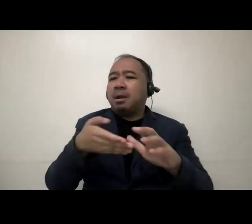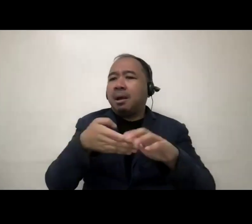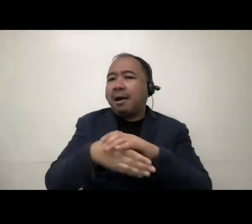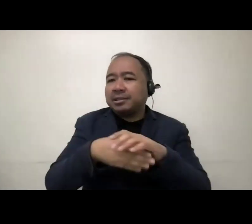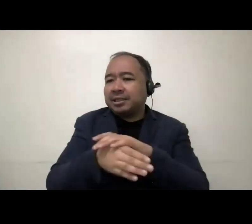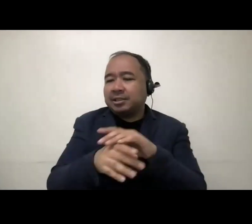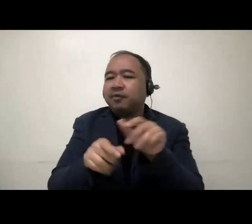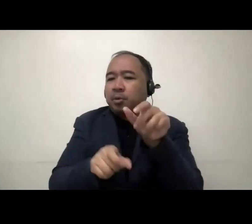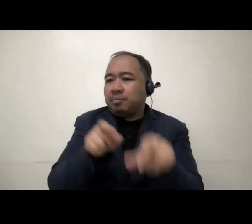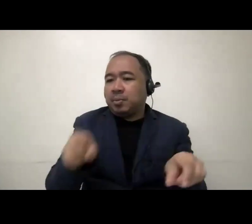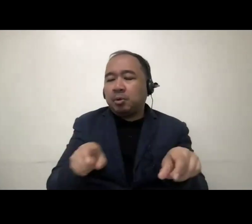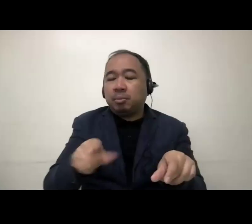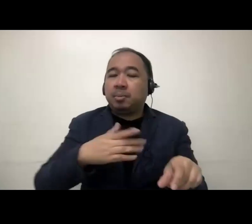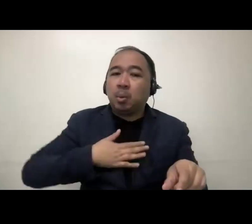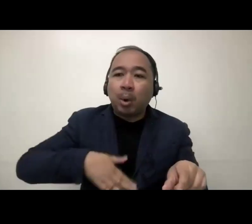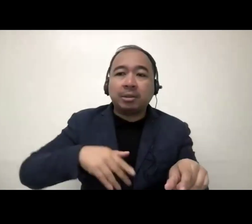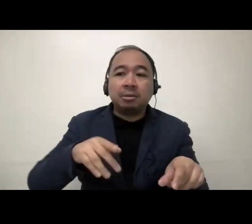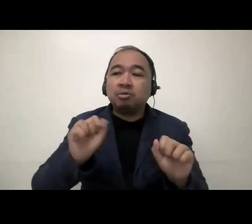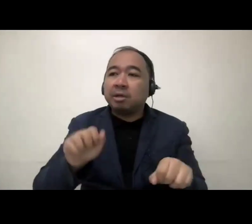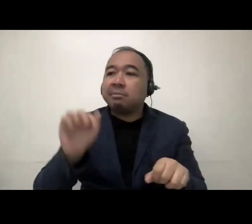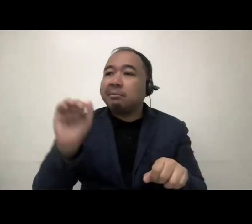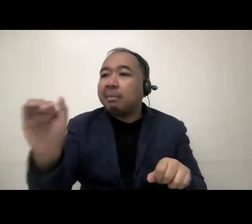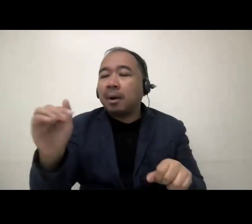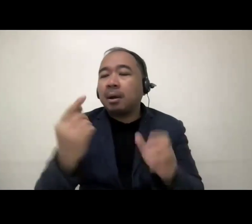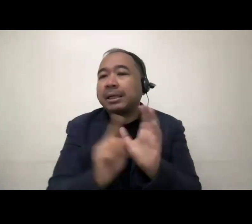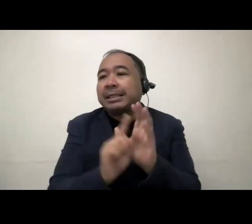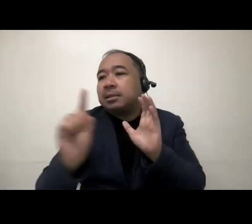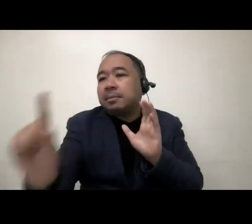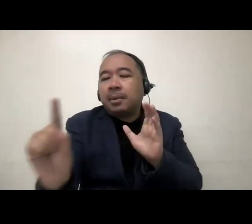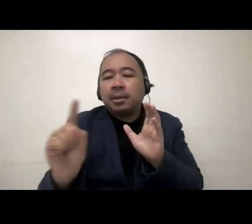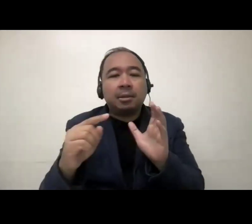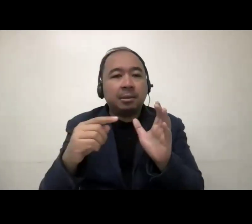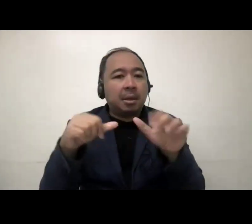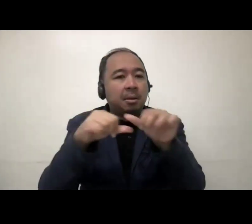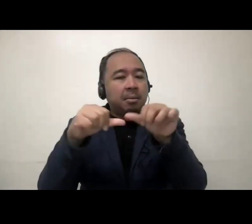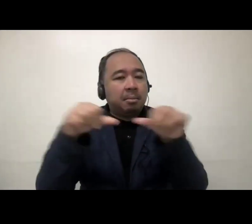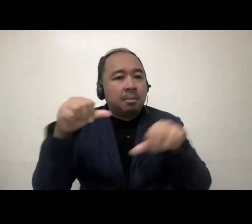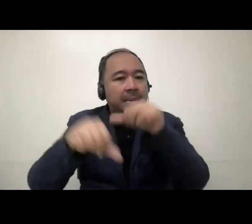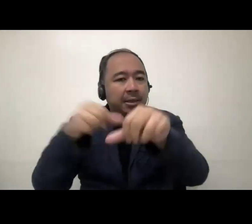who want to go to the independent mechanisms. Thank you.